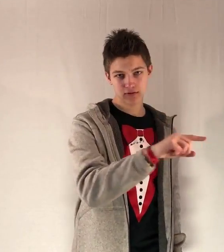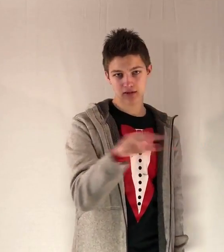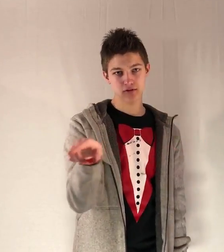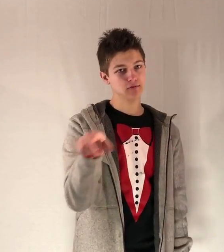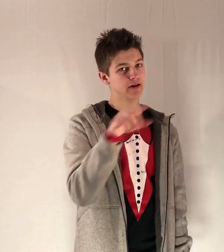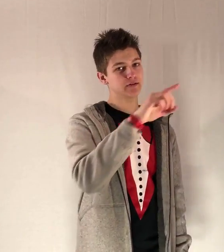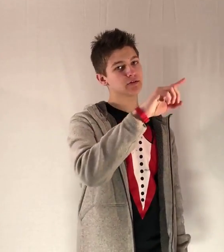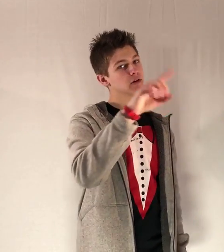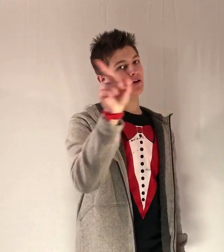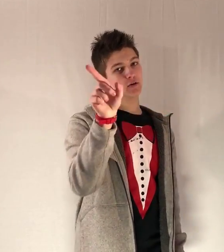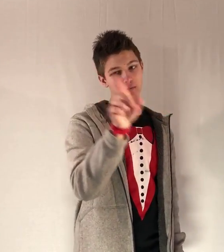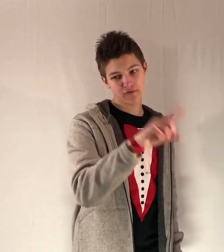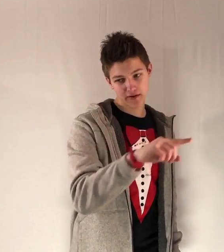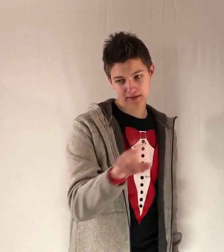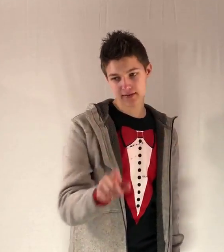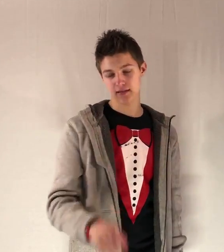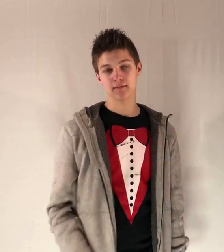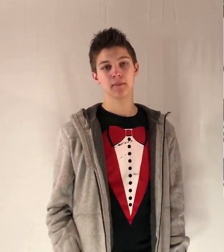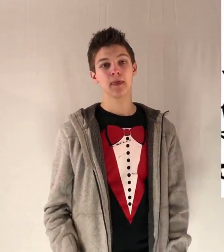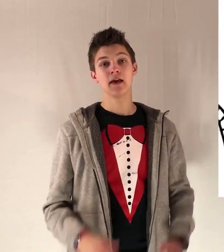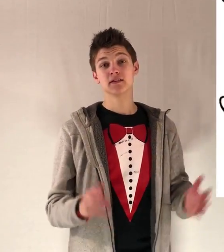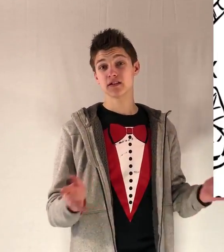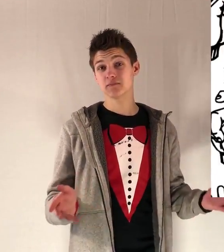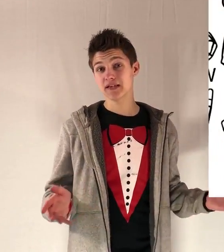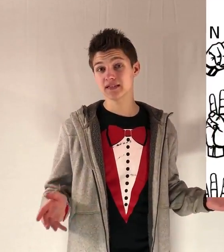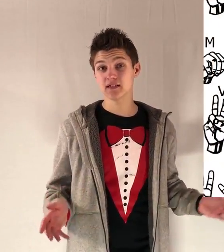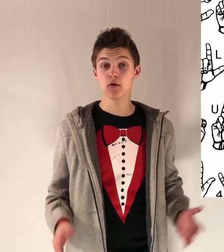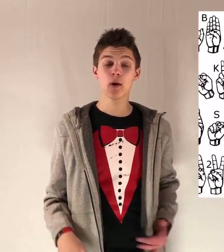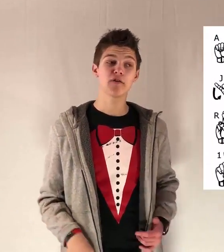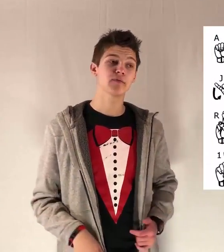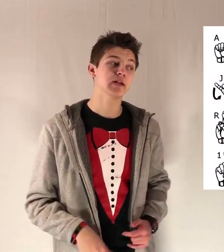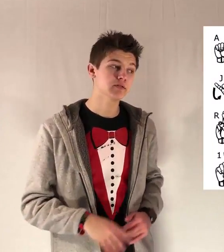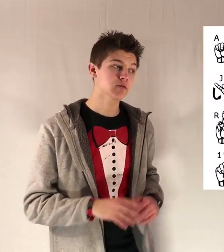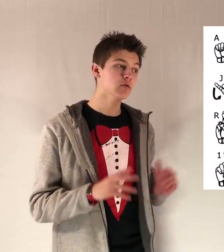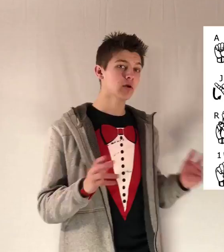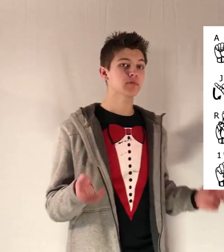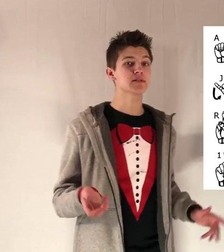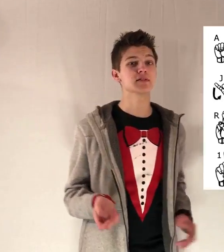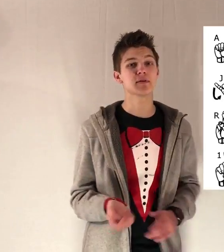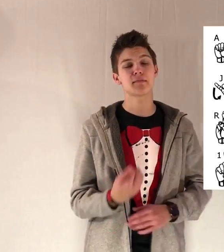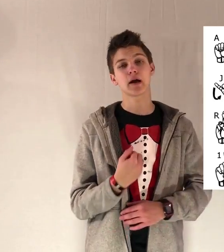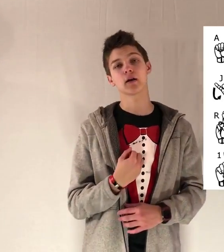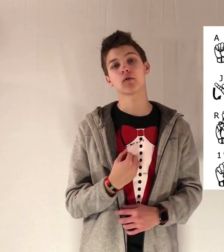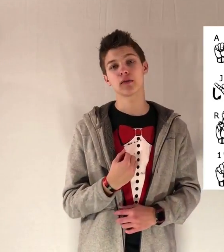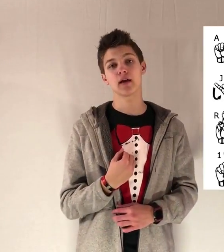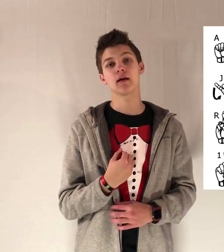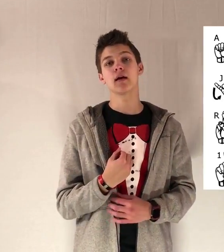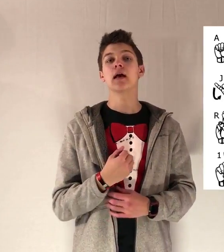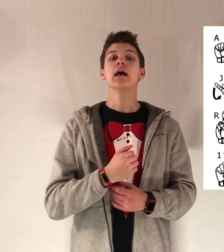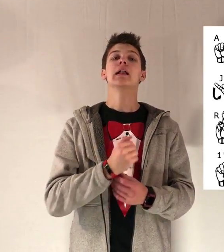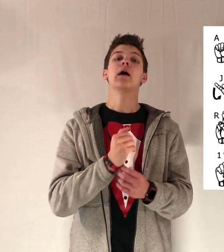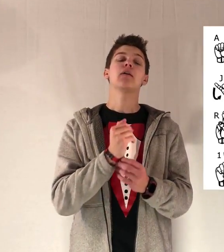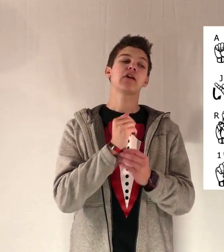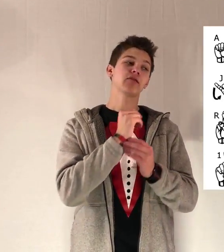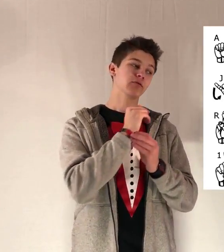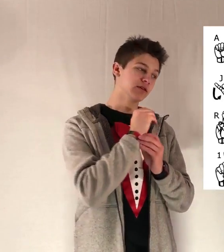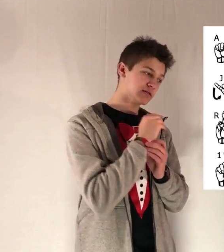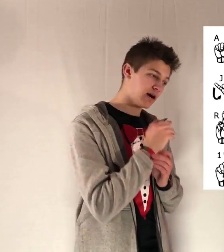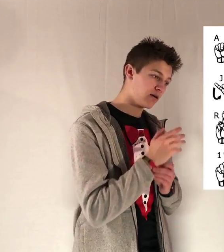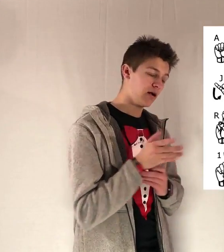2 letters, you'll be fine. That's Z. So that's basically the whole alphabet. Now there's a whole number system, but I'm not going to go over that. Now I've gone through the entire